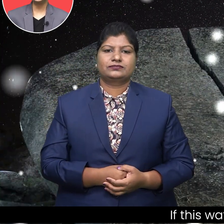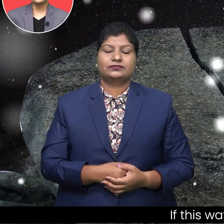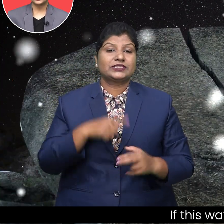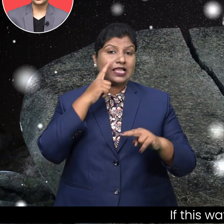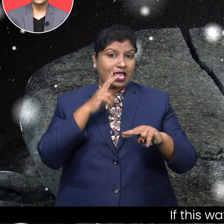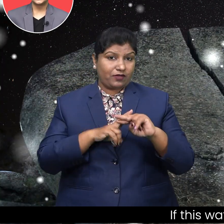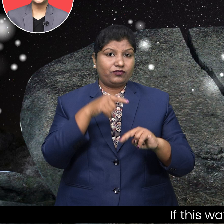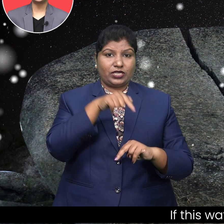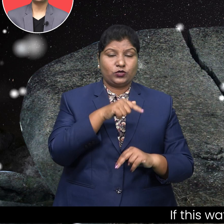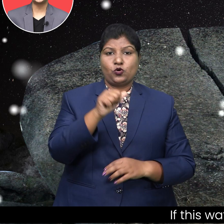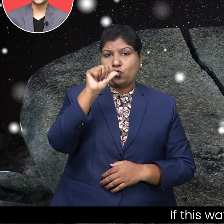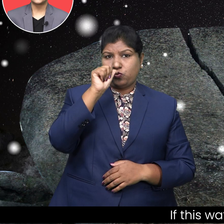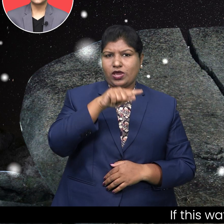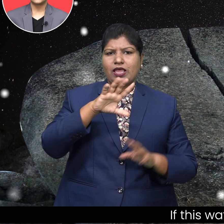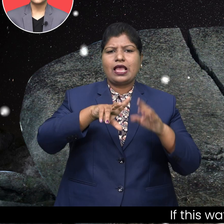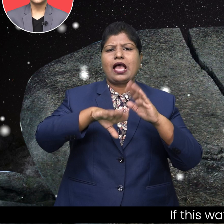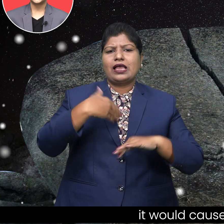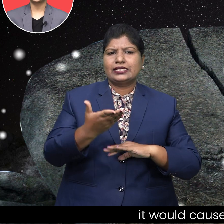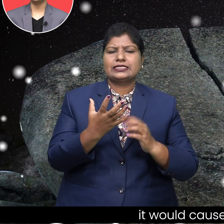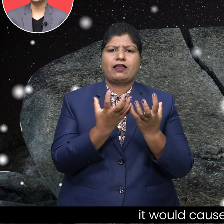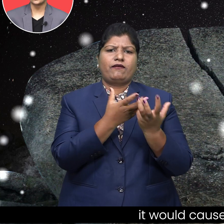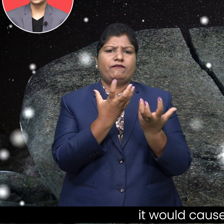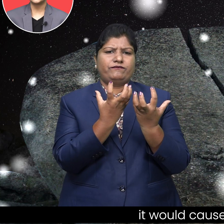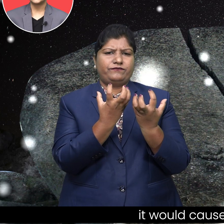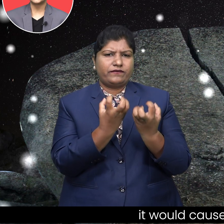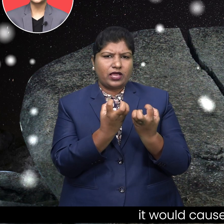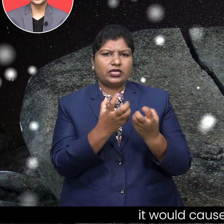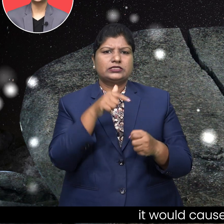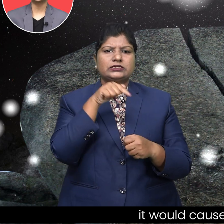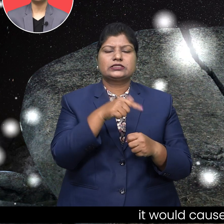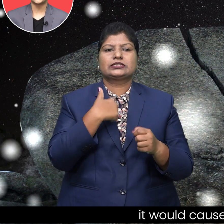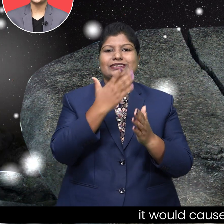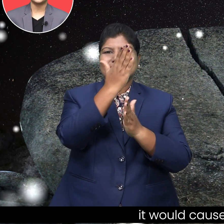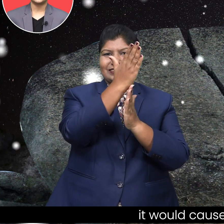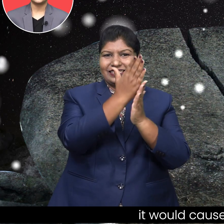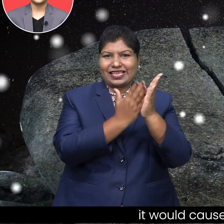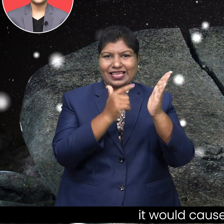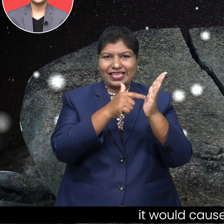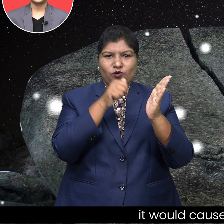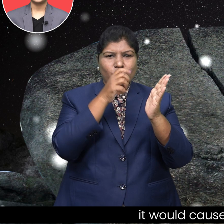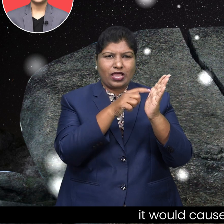If this water later freezes, it would cause the cracks to widen.